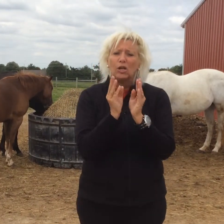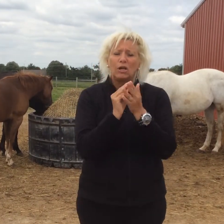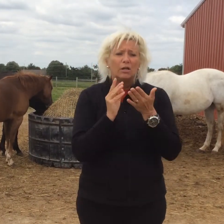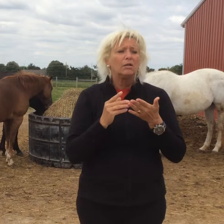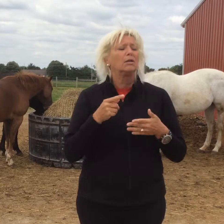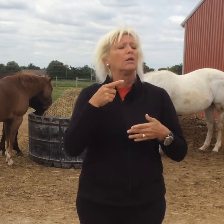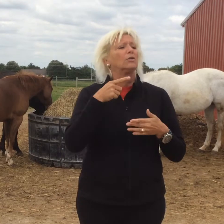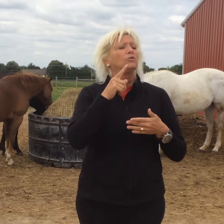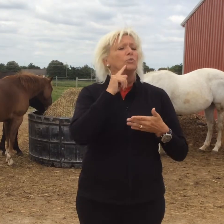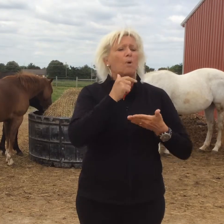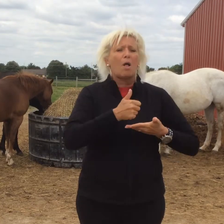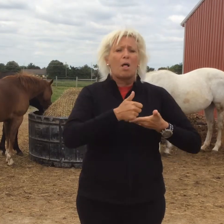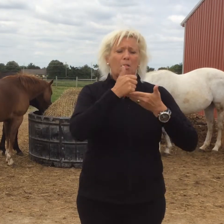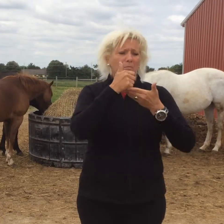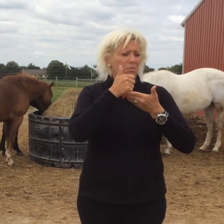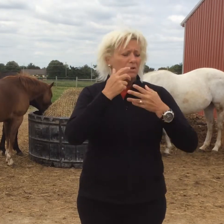around the horses in their sessions,